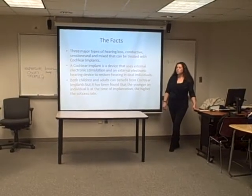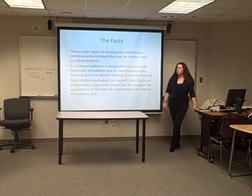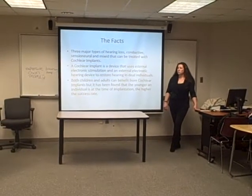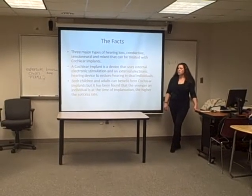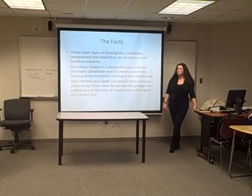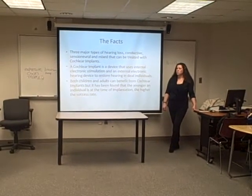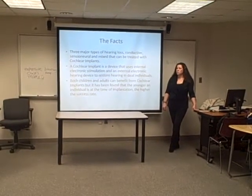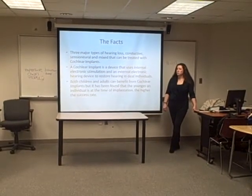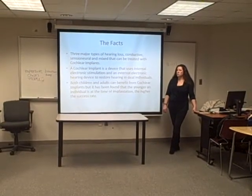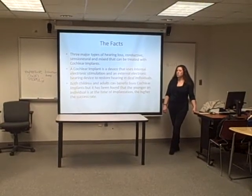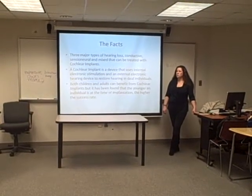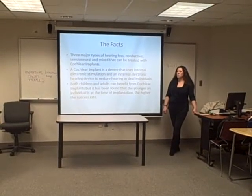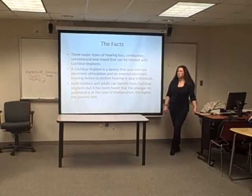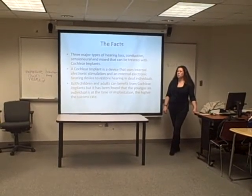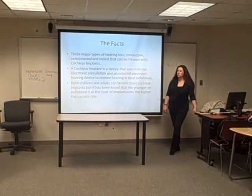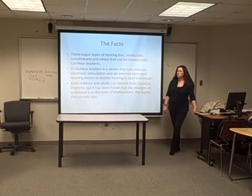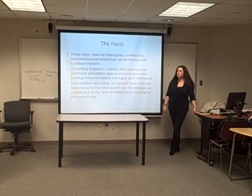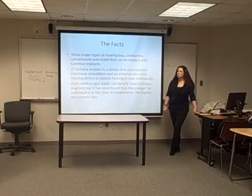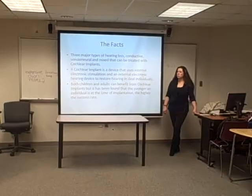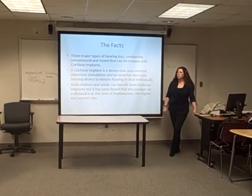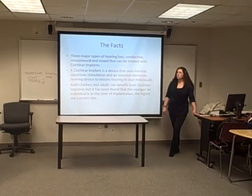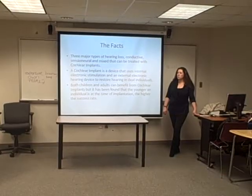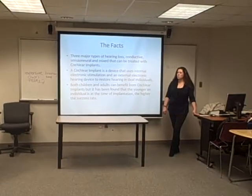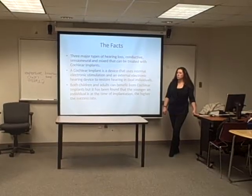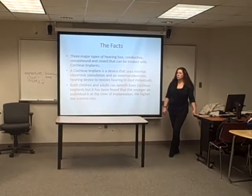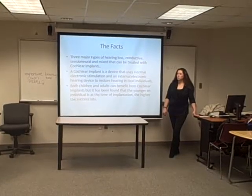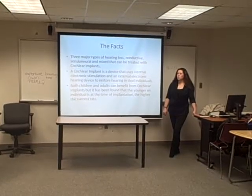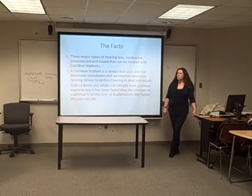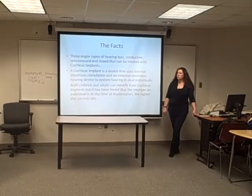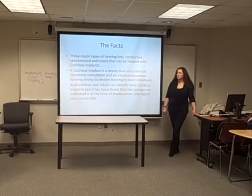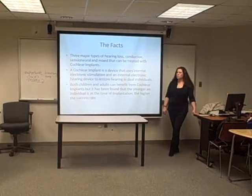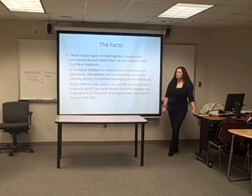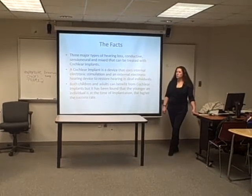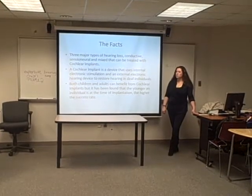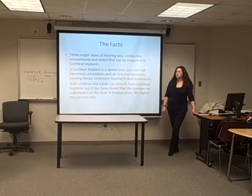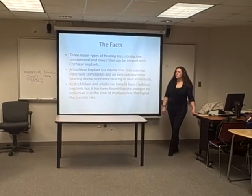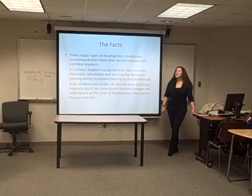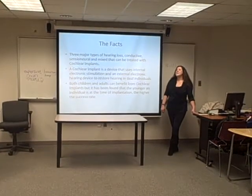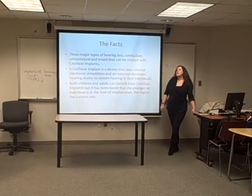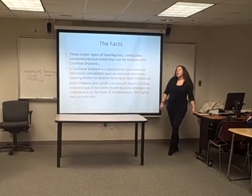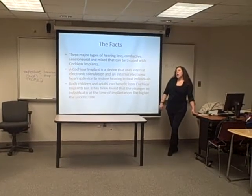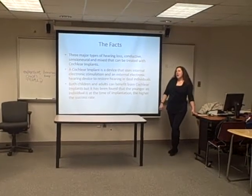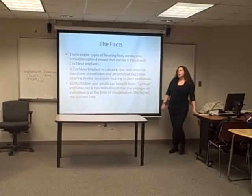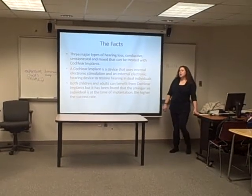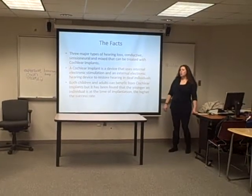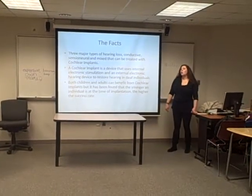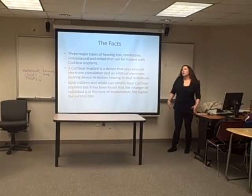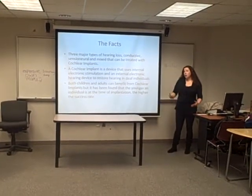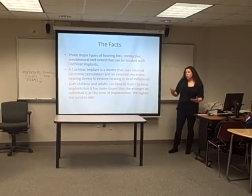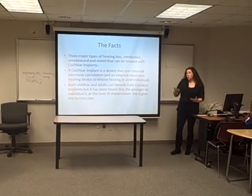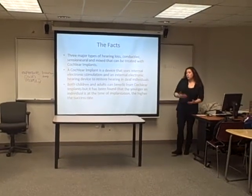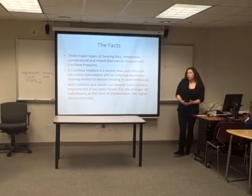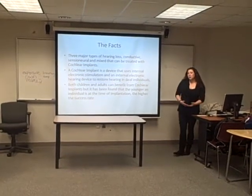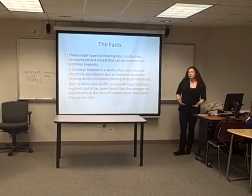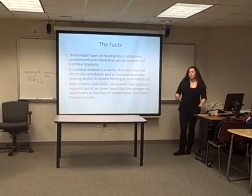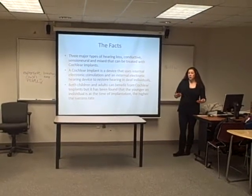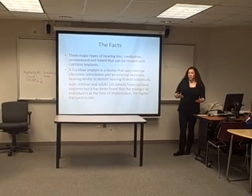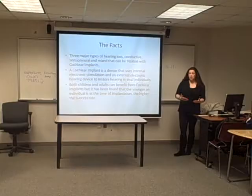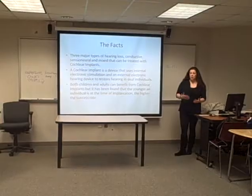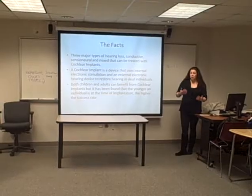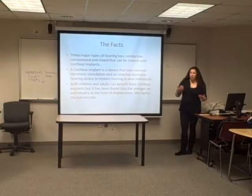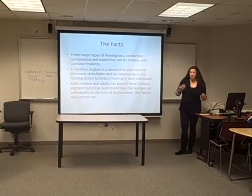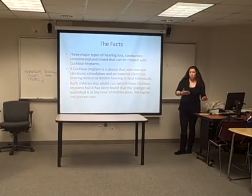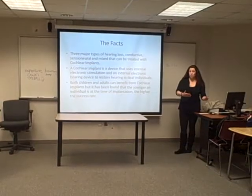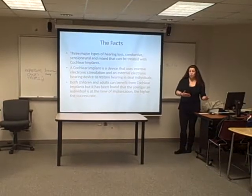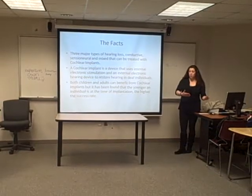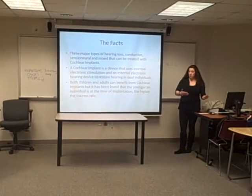who have the implant done, why it's not successful is because they're just really not used to sound? Is that what it is? Well, yeah, when you're implanted, you're